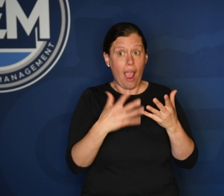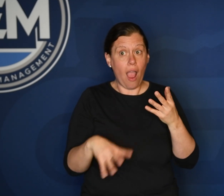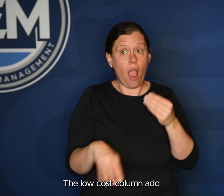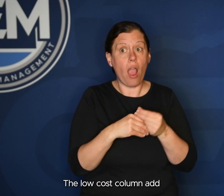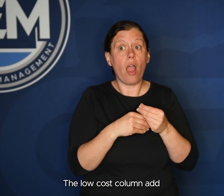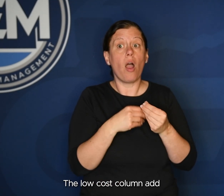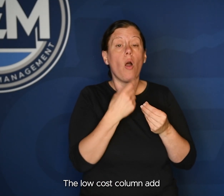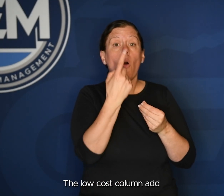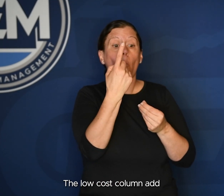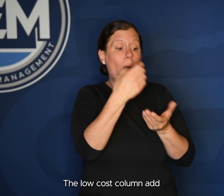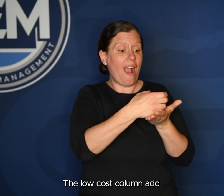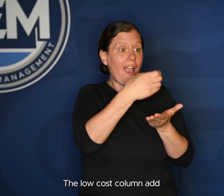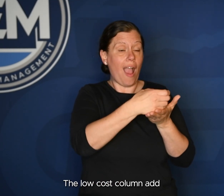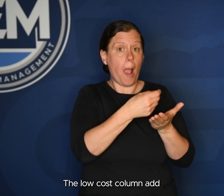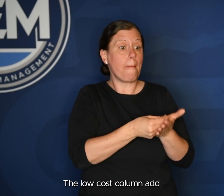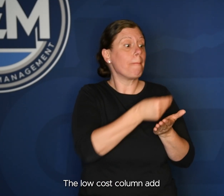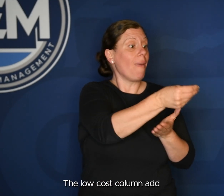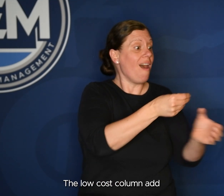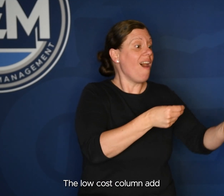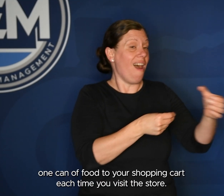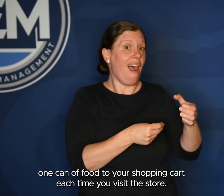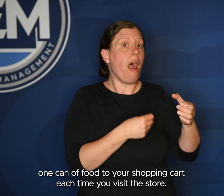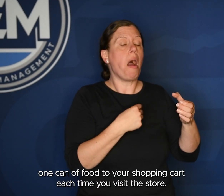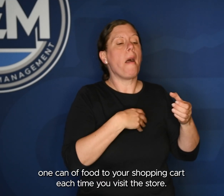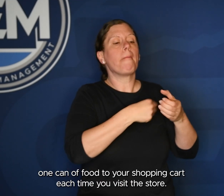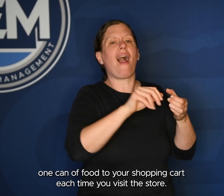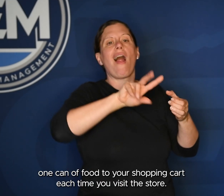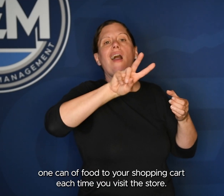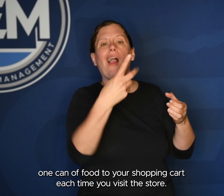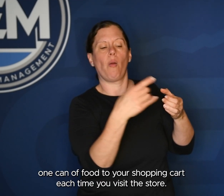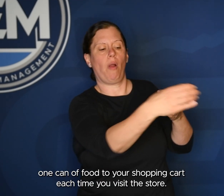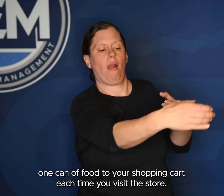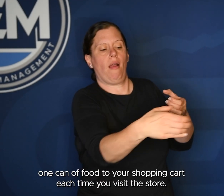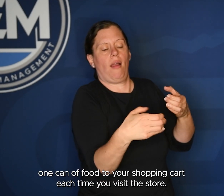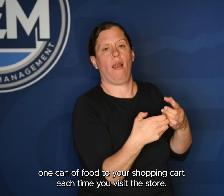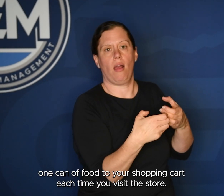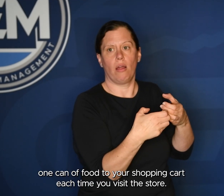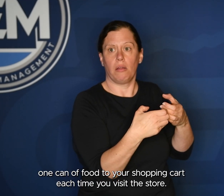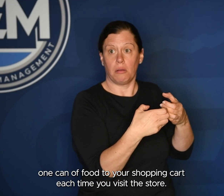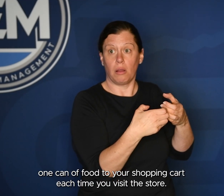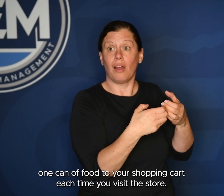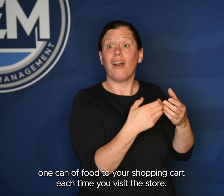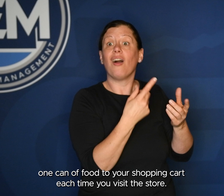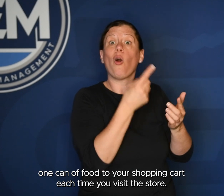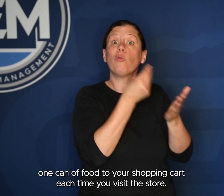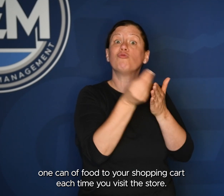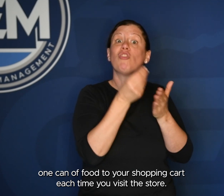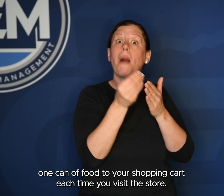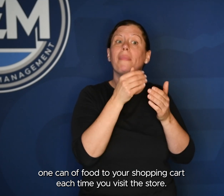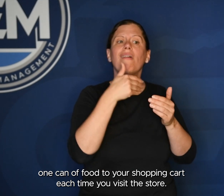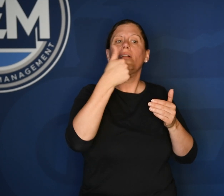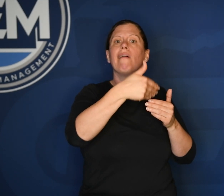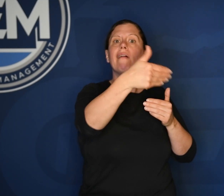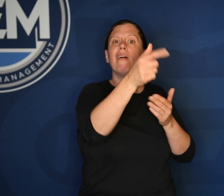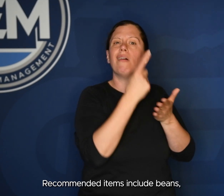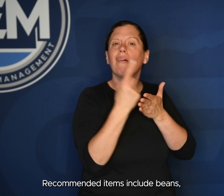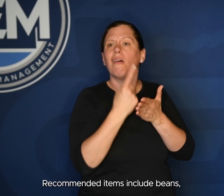The low-cost column, add 1 can of food to your shopping cart each time you visit the store.